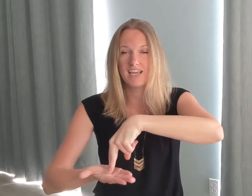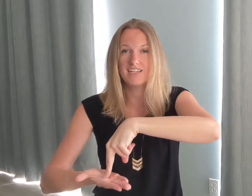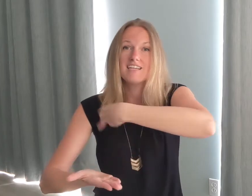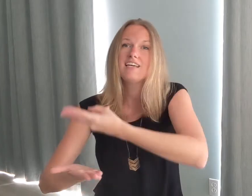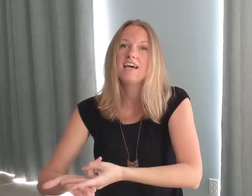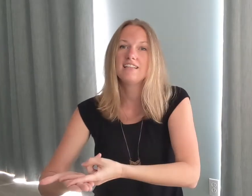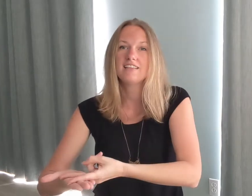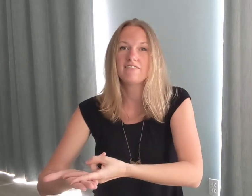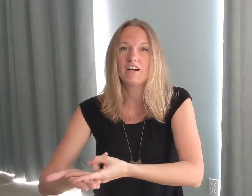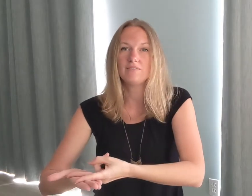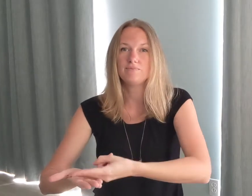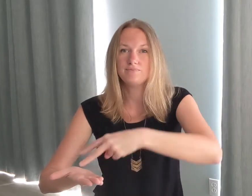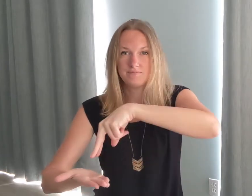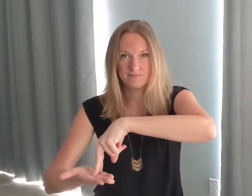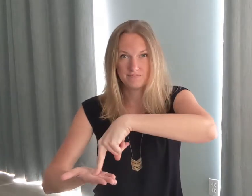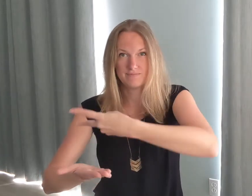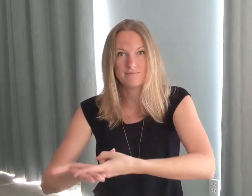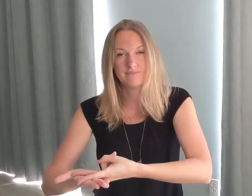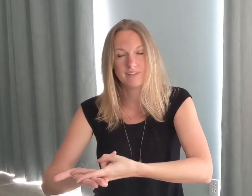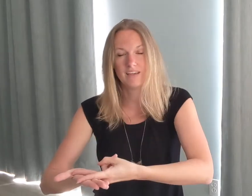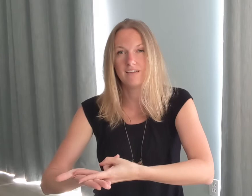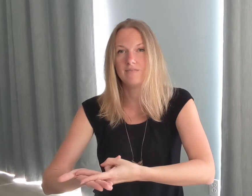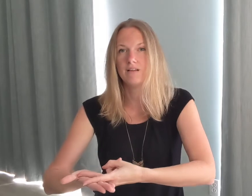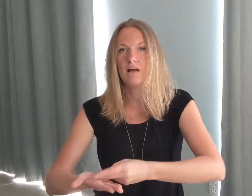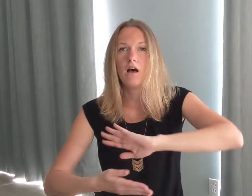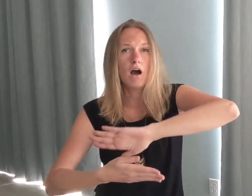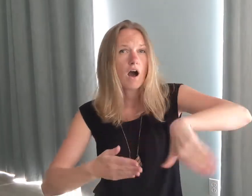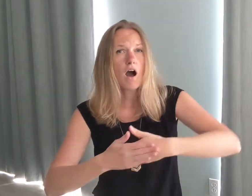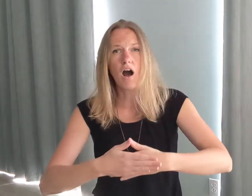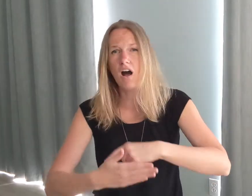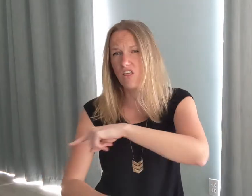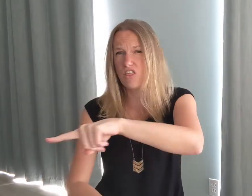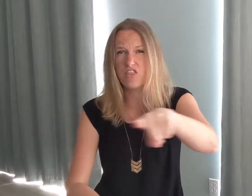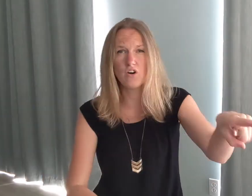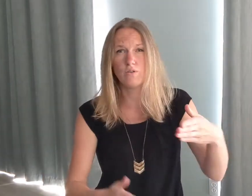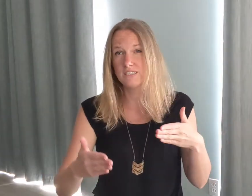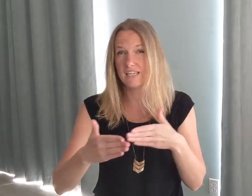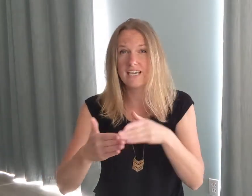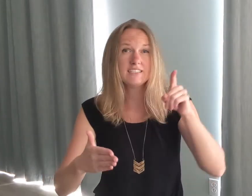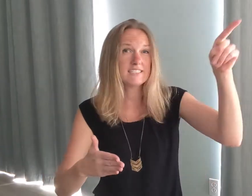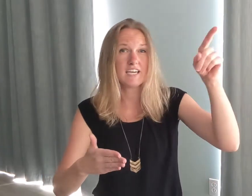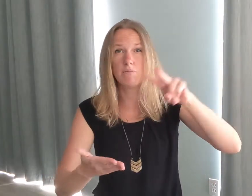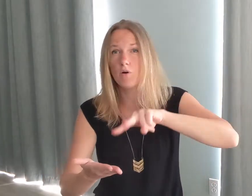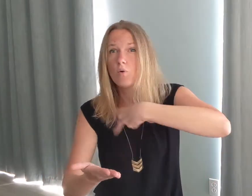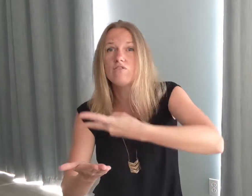hand and then they fall. Okay, all those against him will